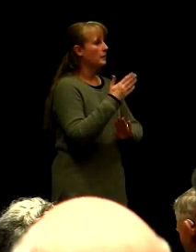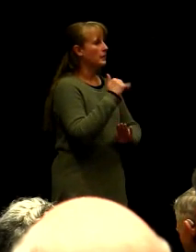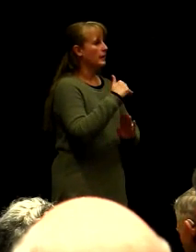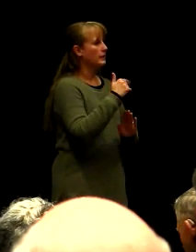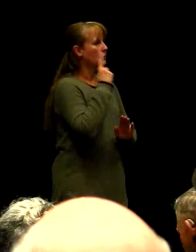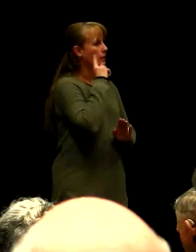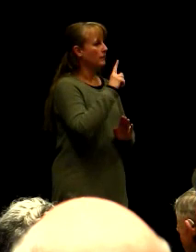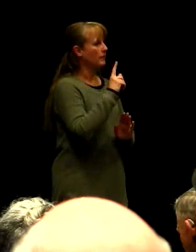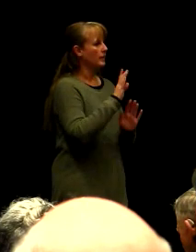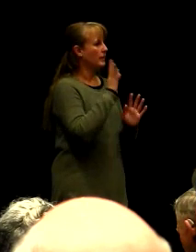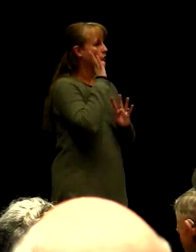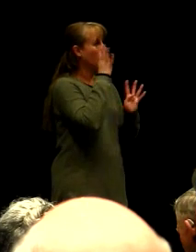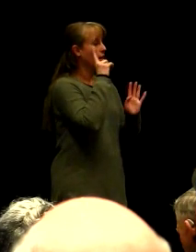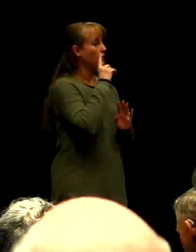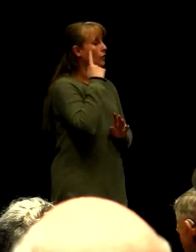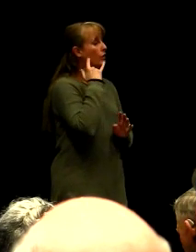fiction.